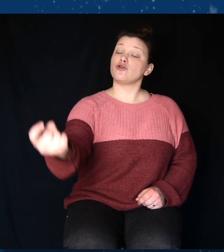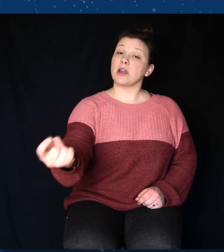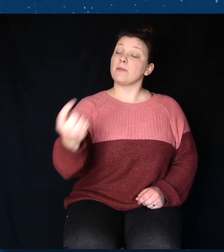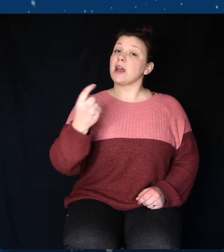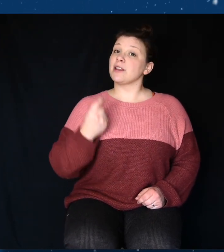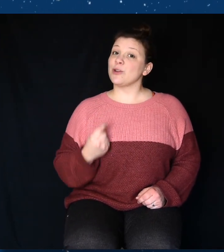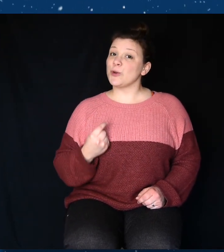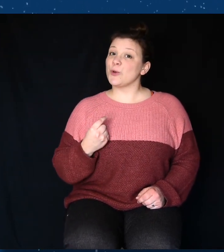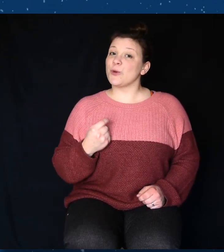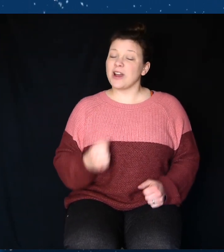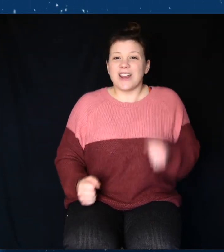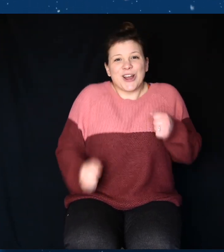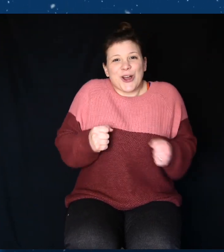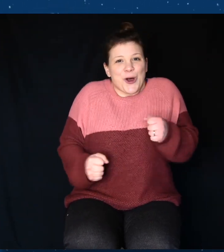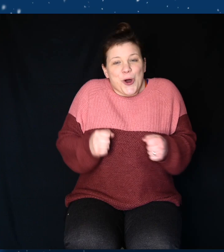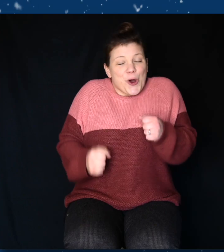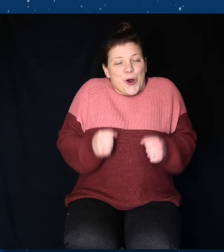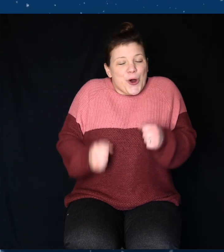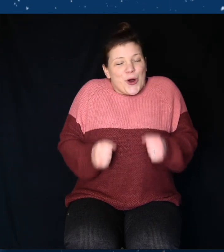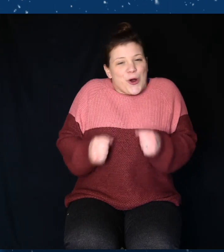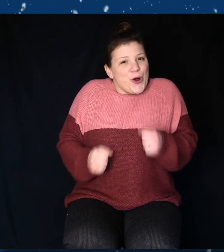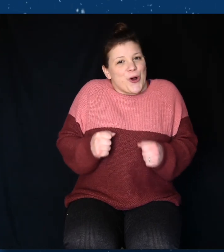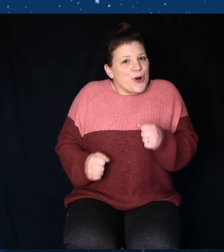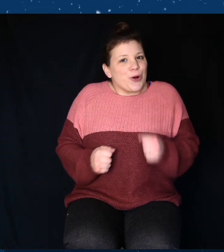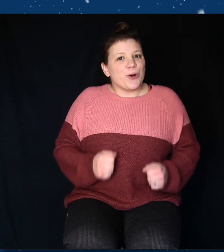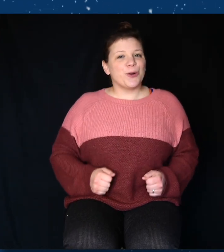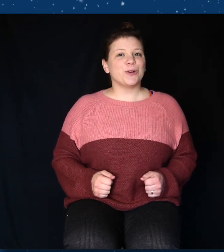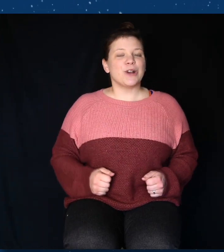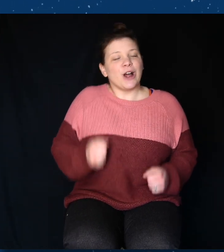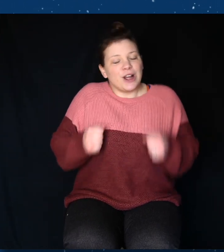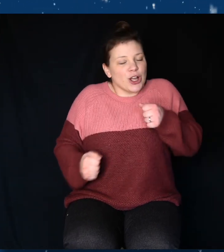alive, you're straight back to the cold.